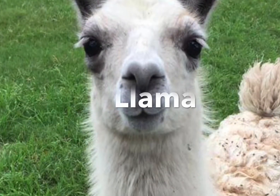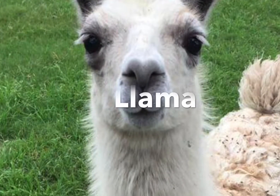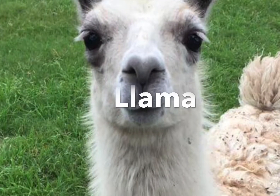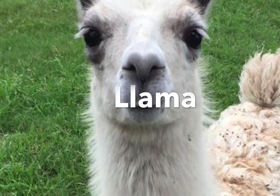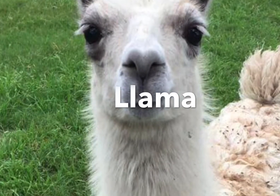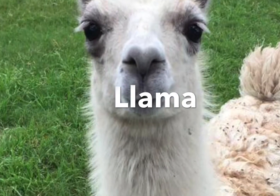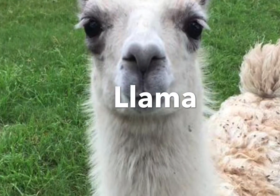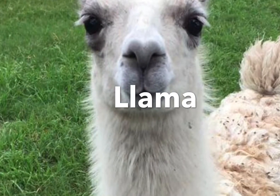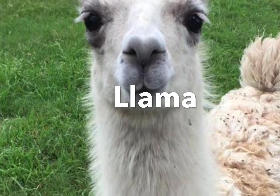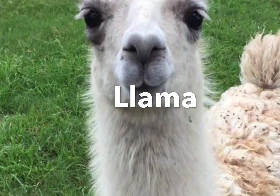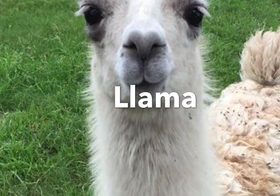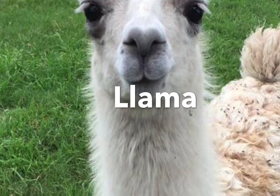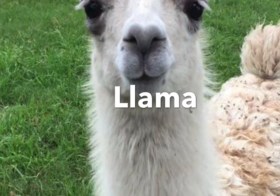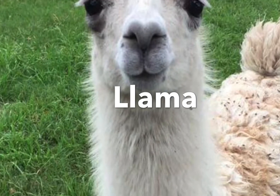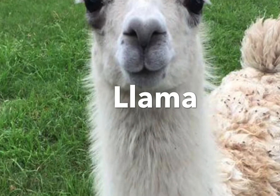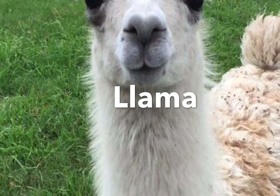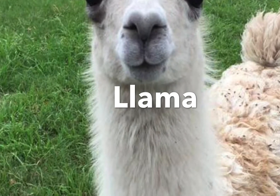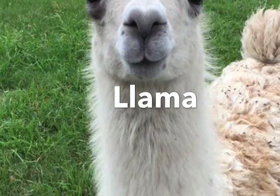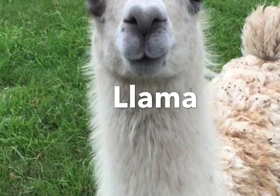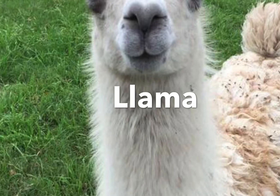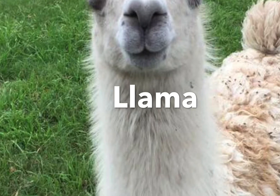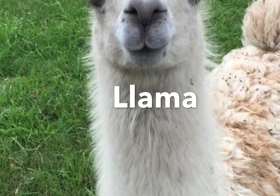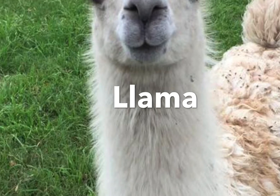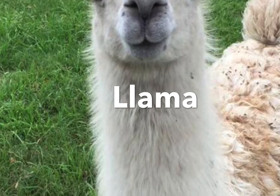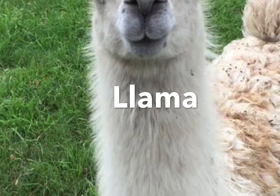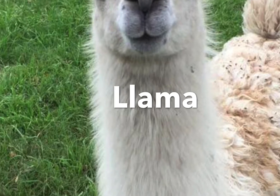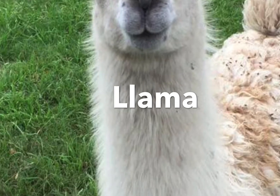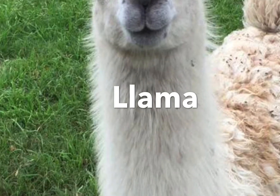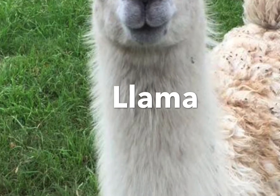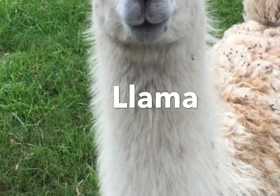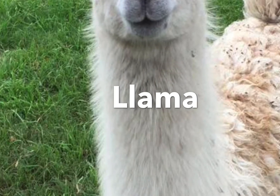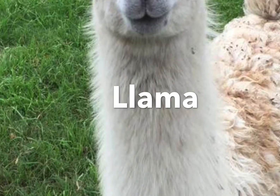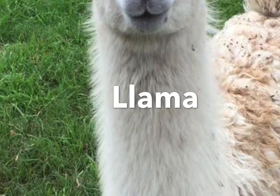Llama. I hear a llama.